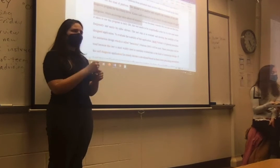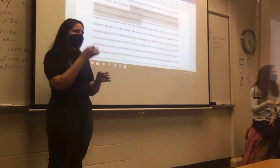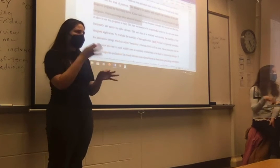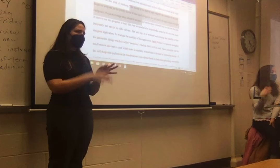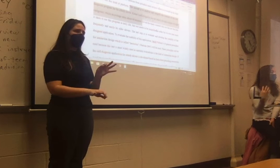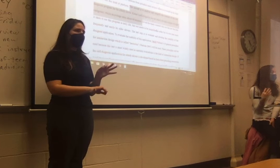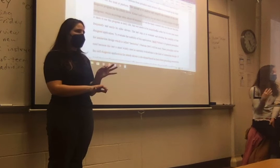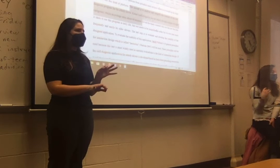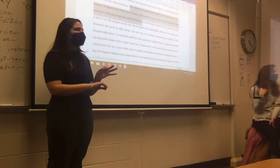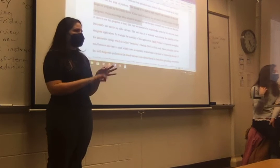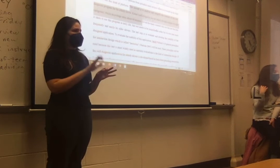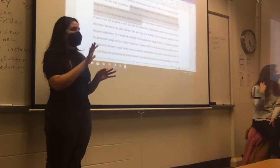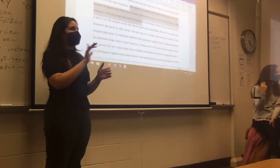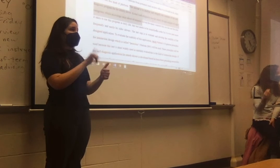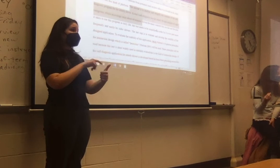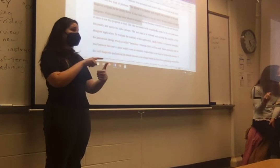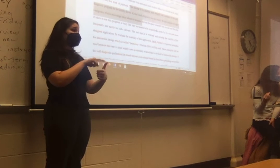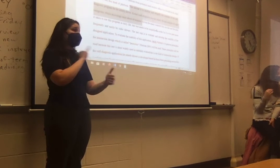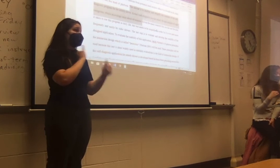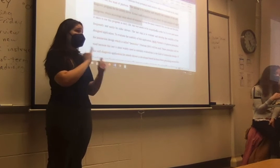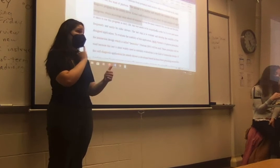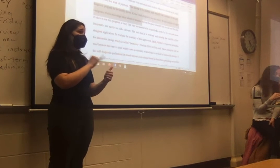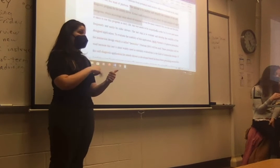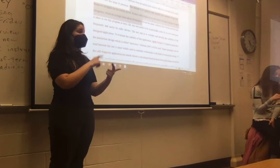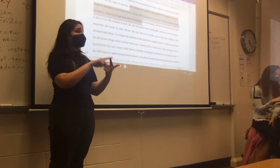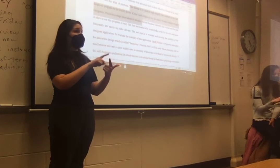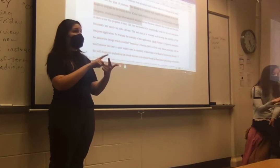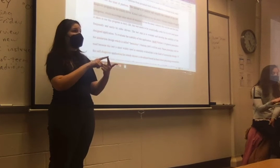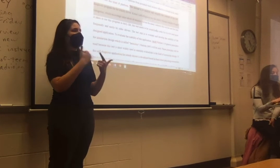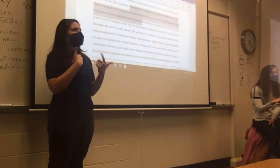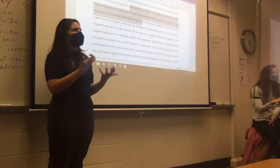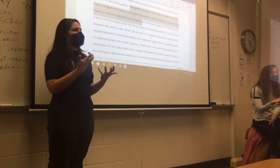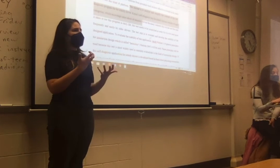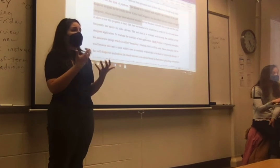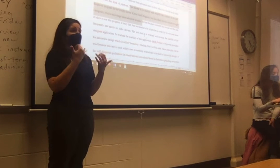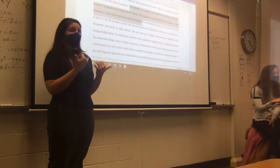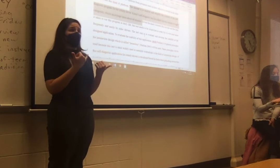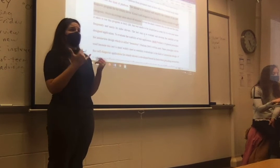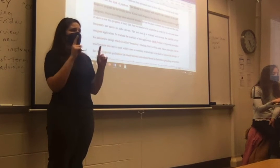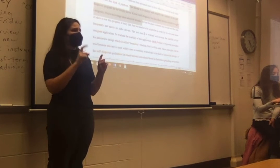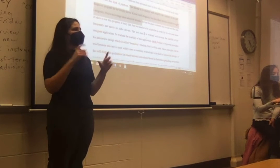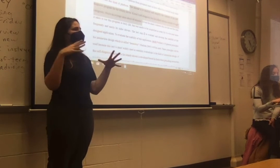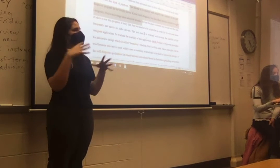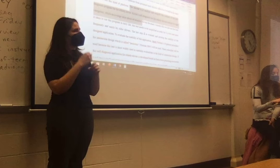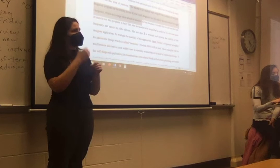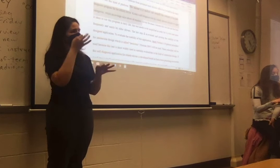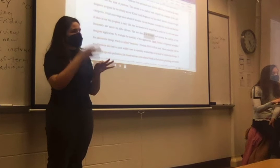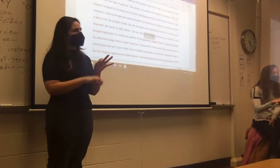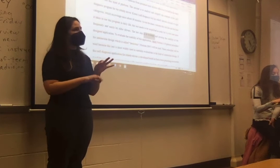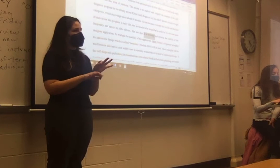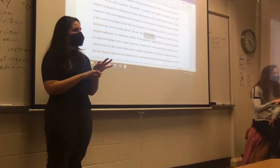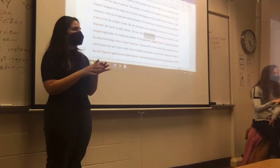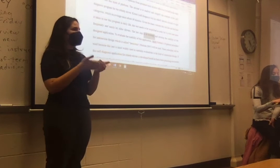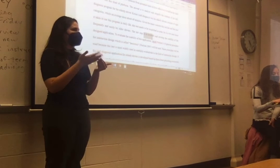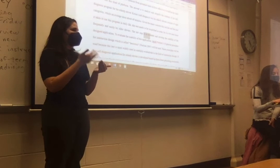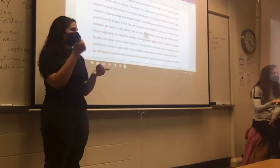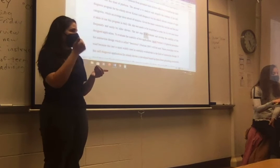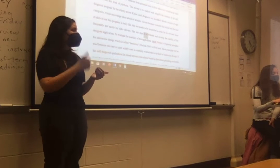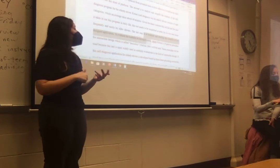his second step. I'm going to simplify the current test. And the last step is to evaluate and develop the